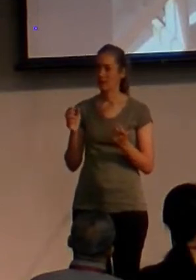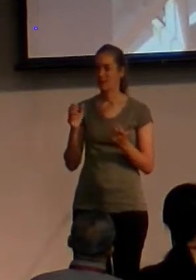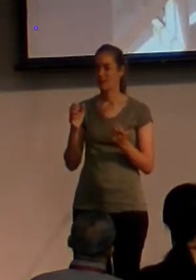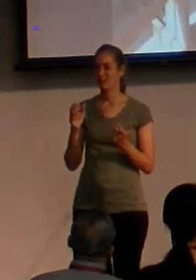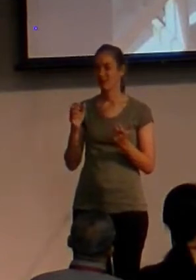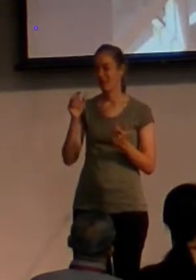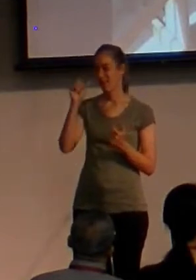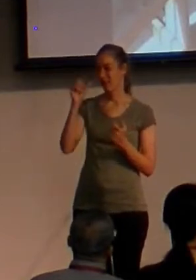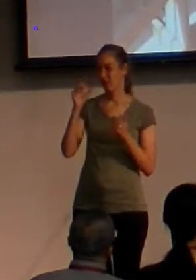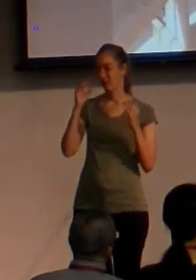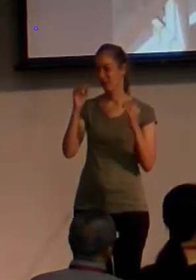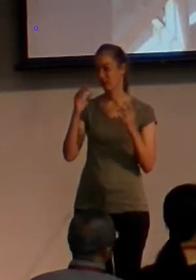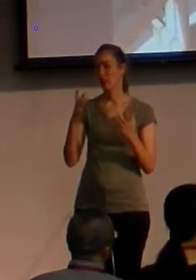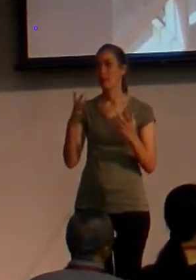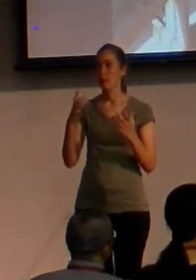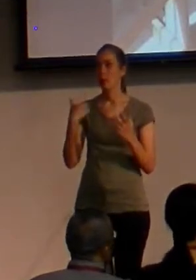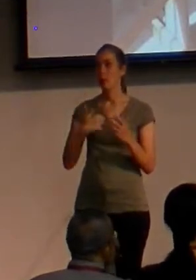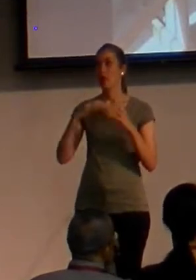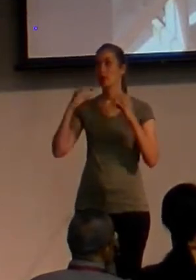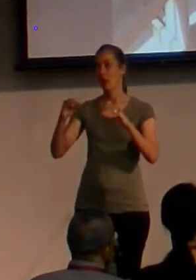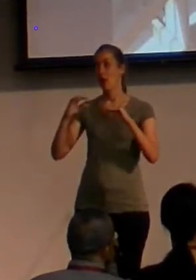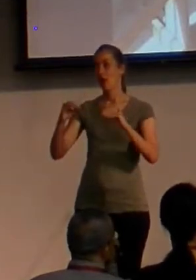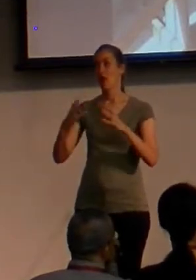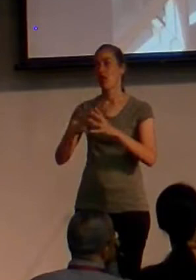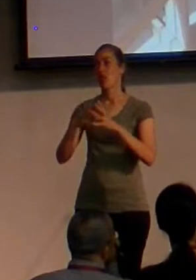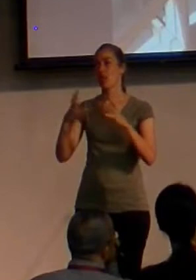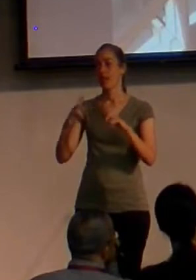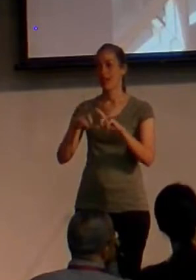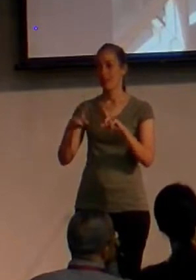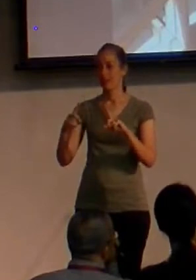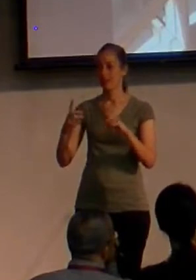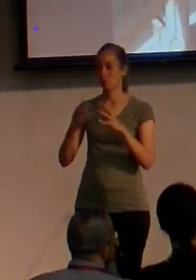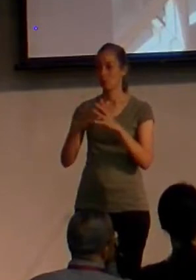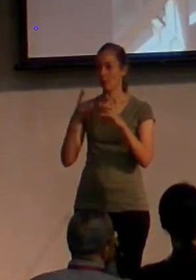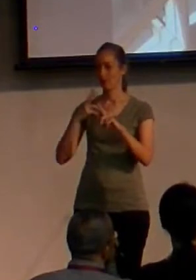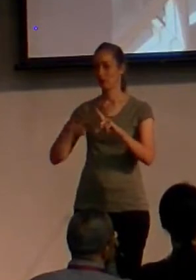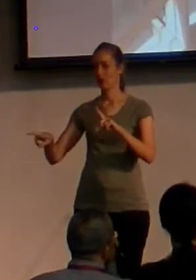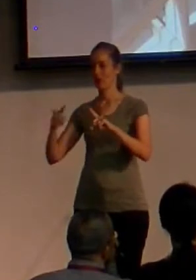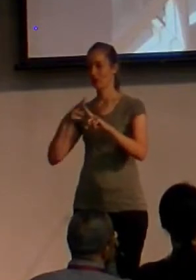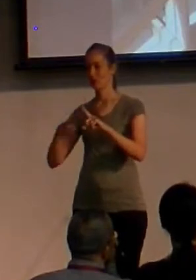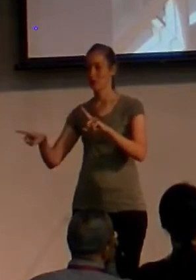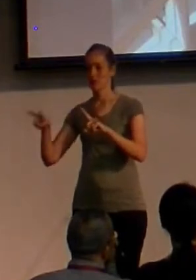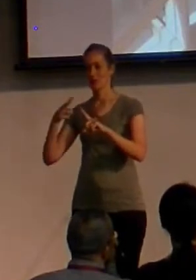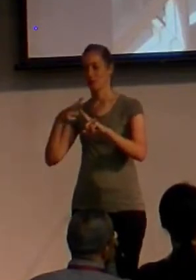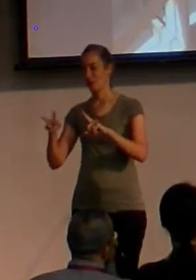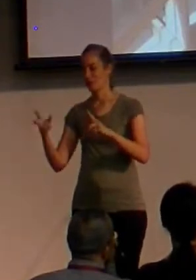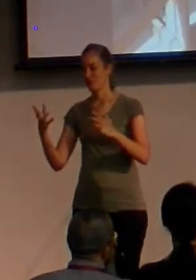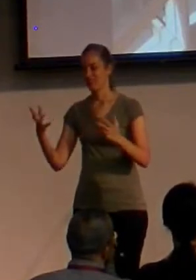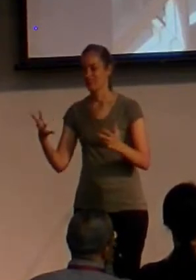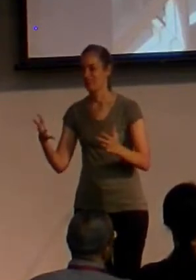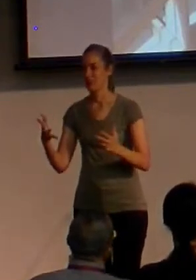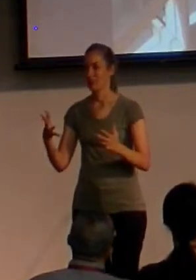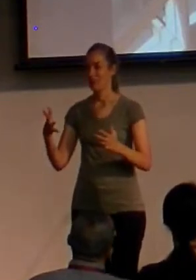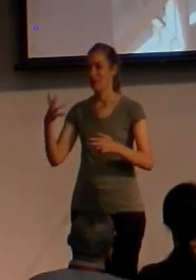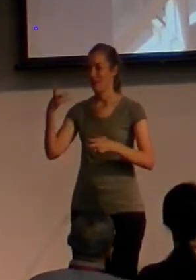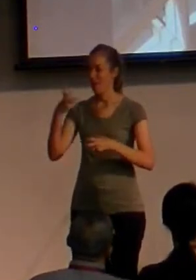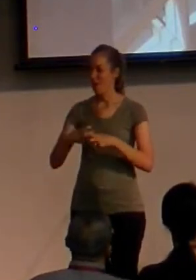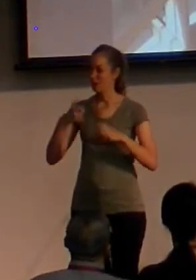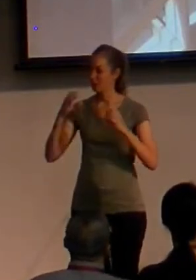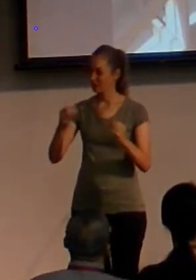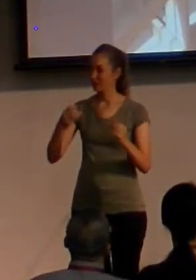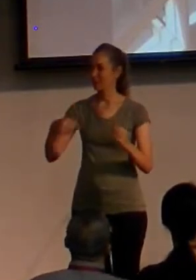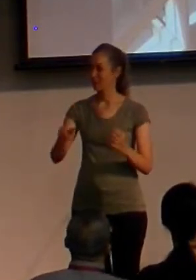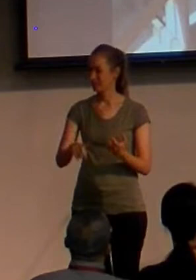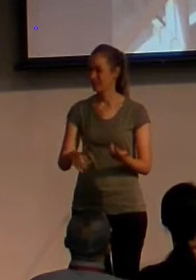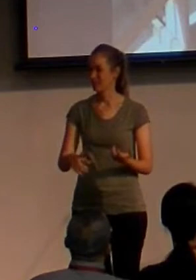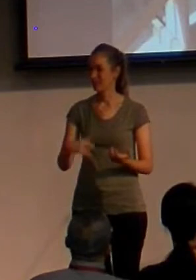we taught and taught and taught and taught, but there's just so much distraction going on that it couldn't hardly sink in. And